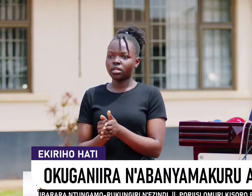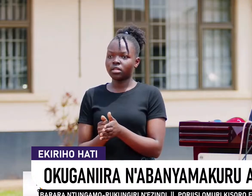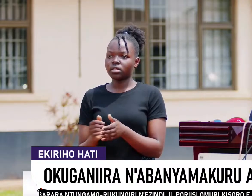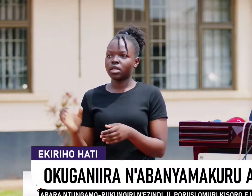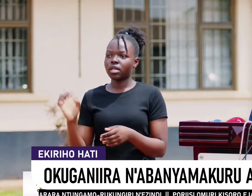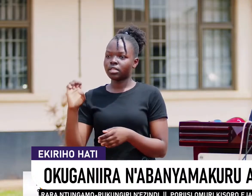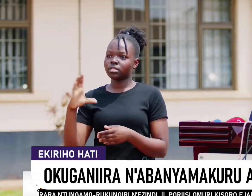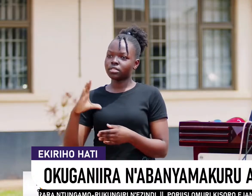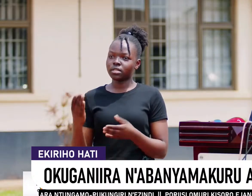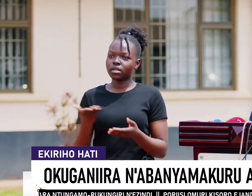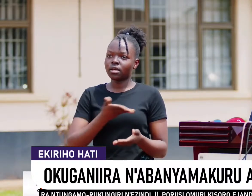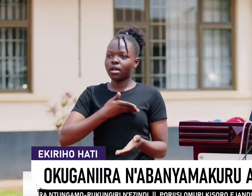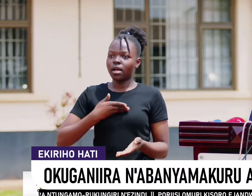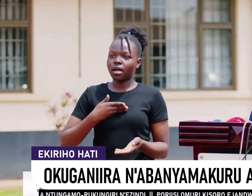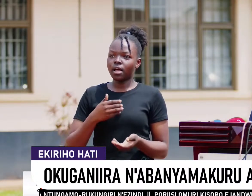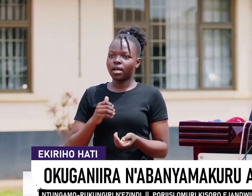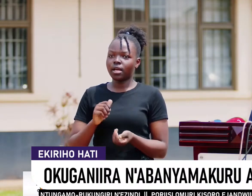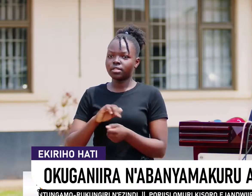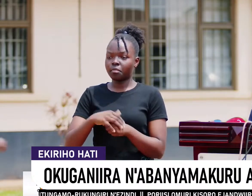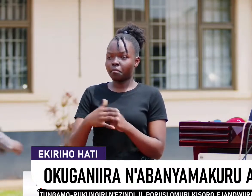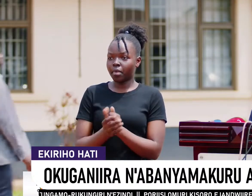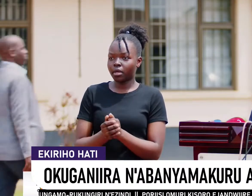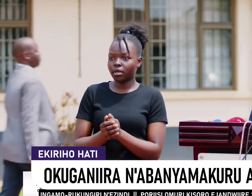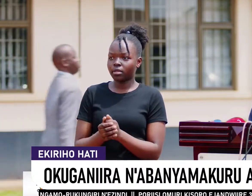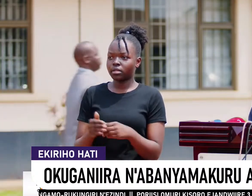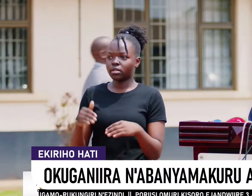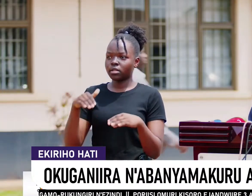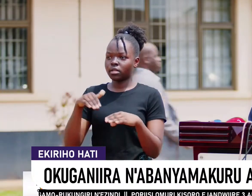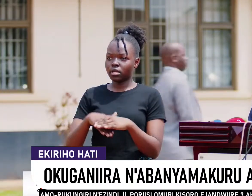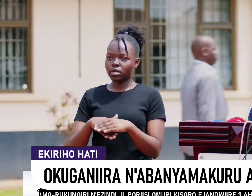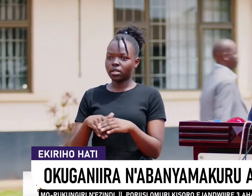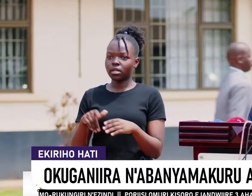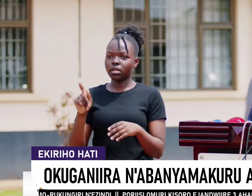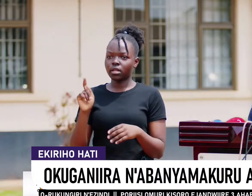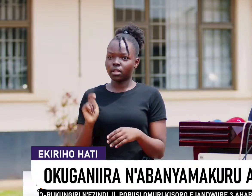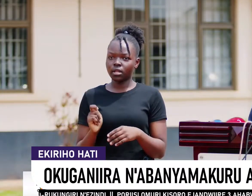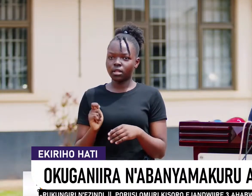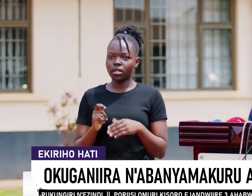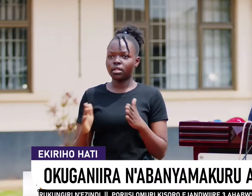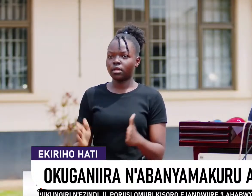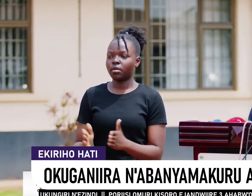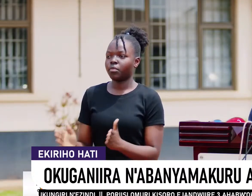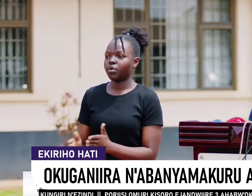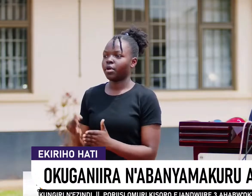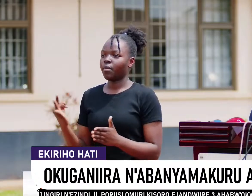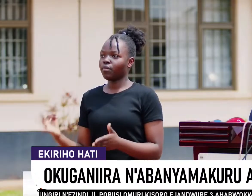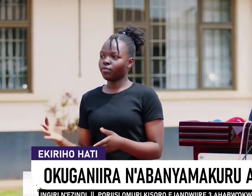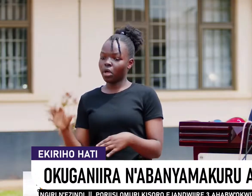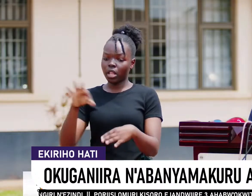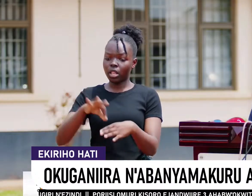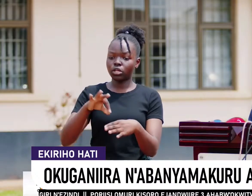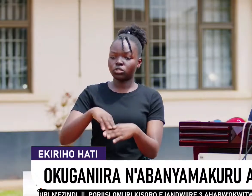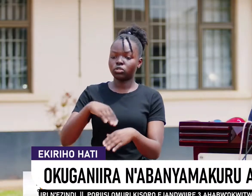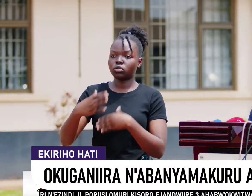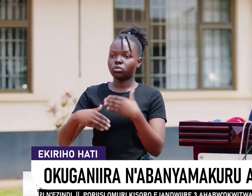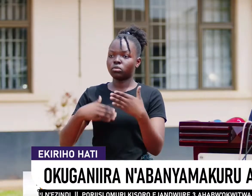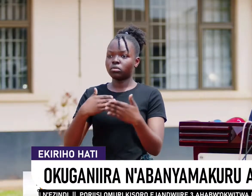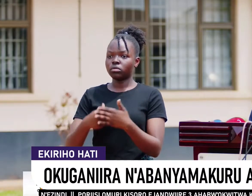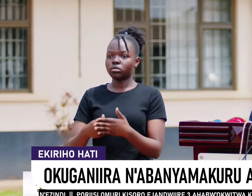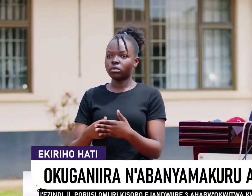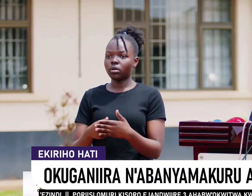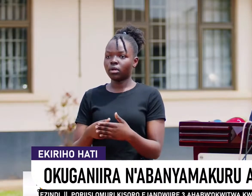akakiiko k'ebyokulonda gye kakoze mu program y'okulonda kwa bonna kwa